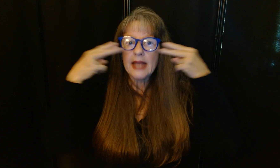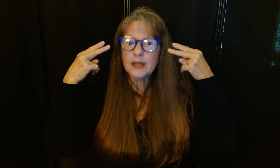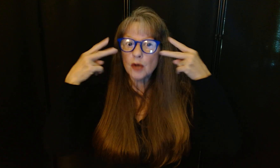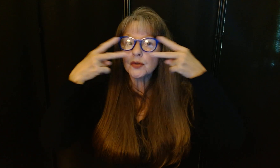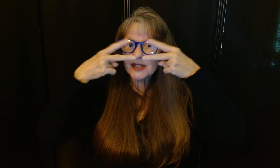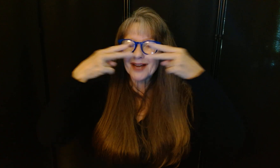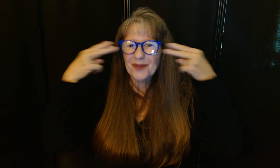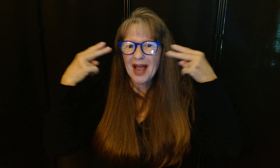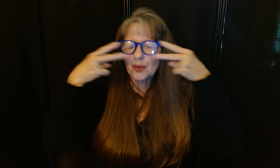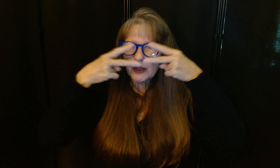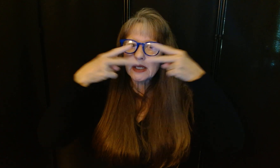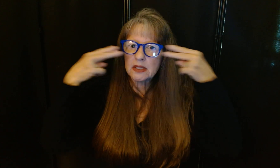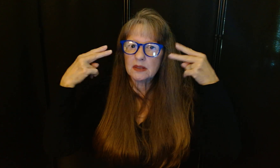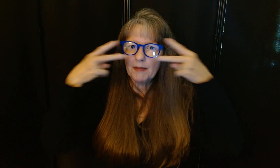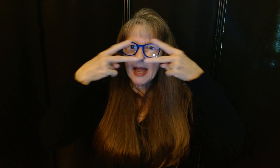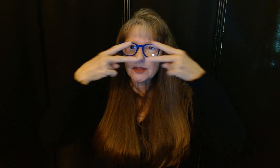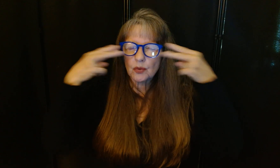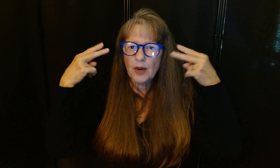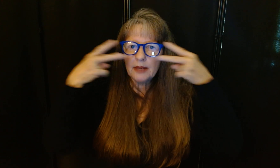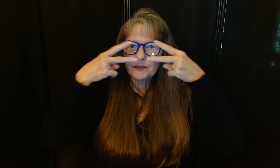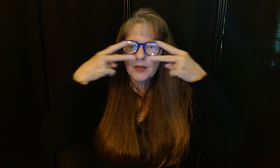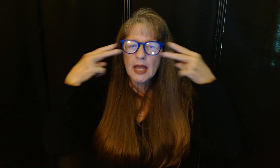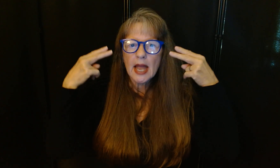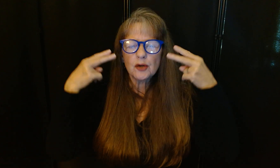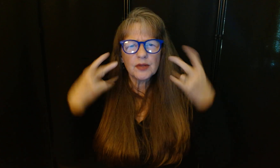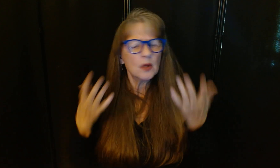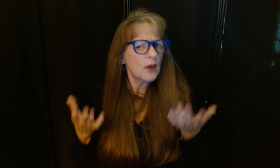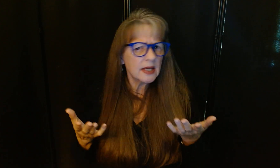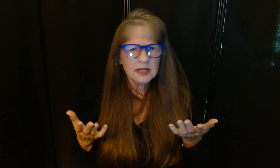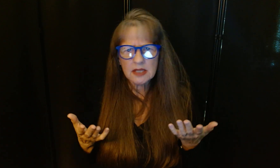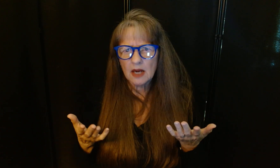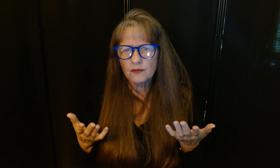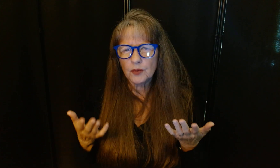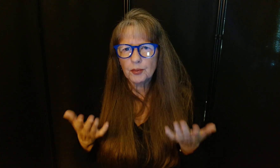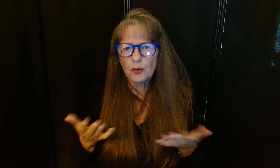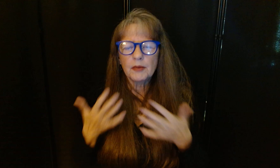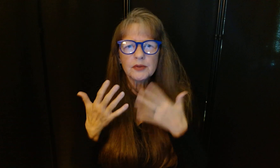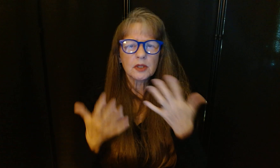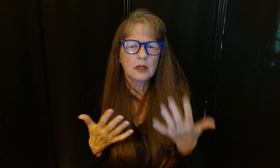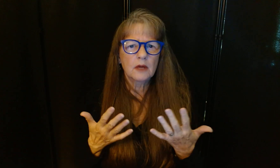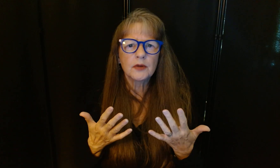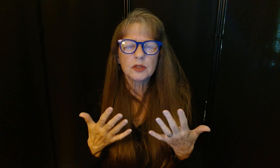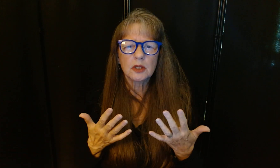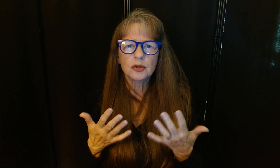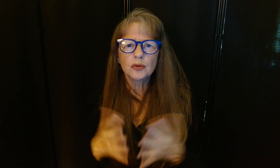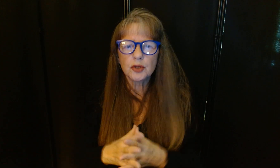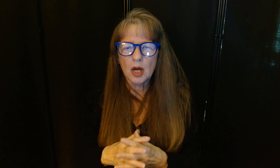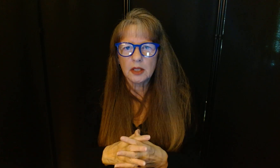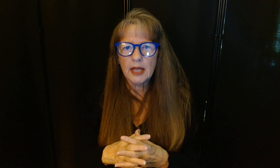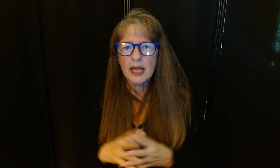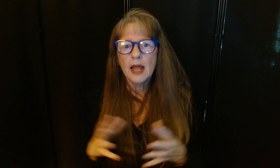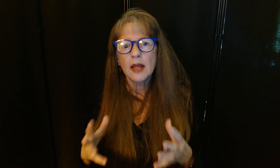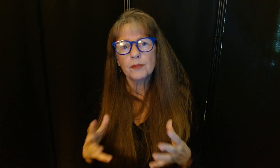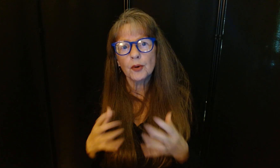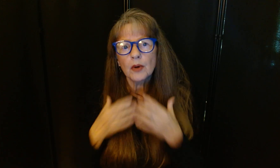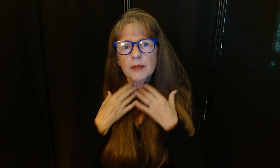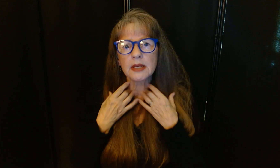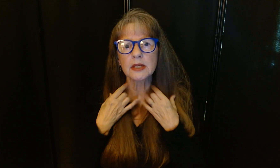also the sign for Halloween because it's a mask, right? And you're thinking, why is it a sign for Purim if it's a Jewish holiday? And Purim is